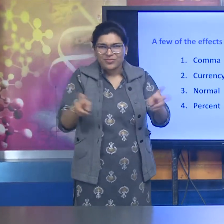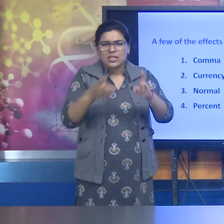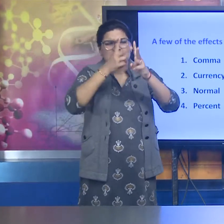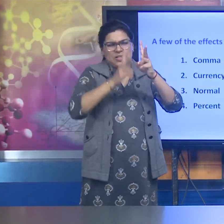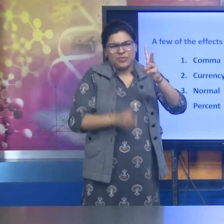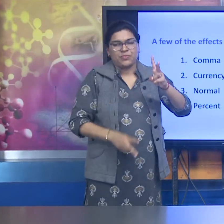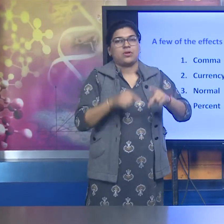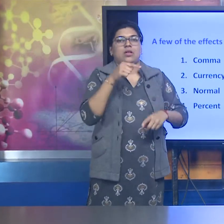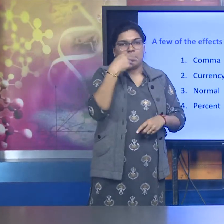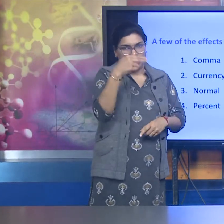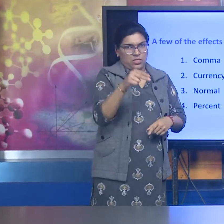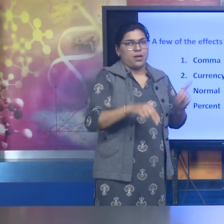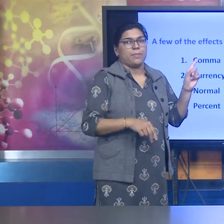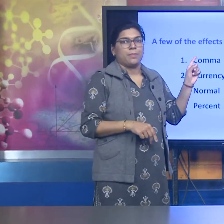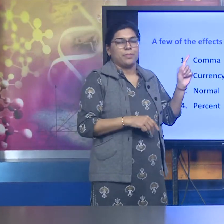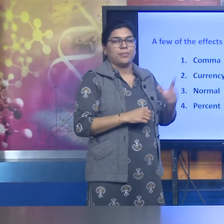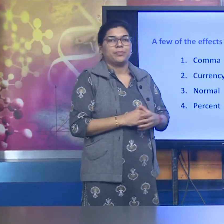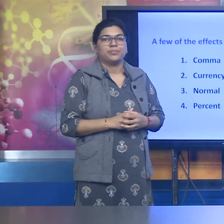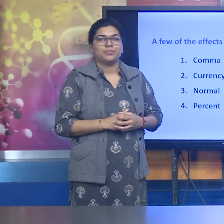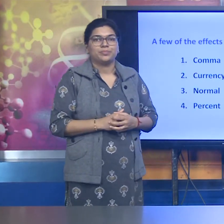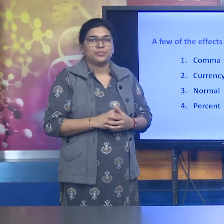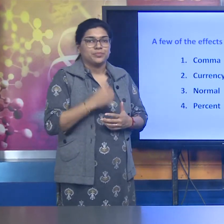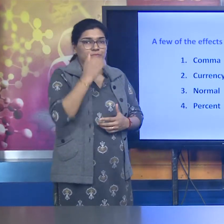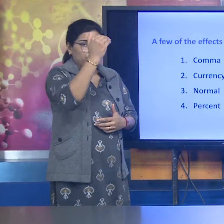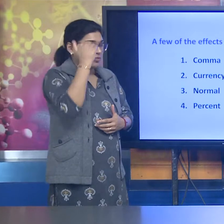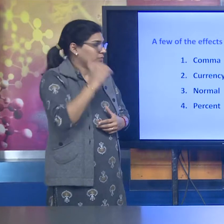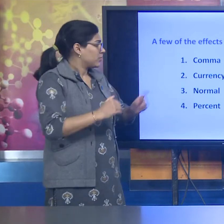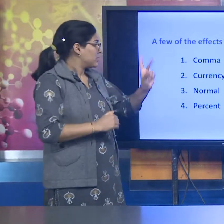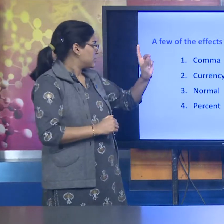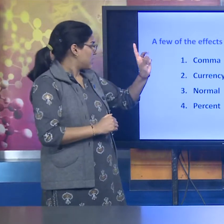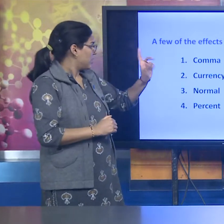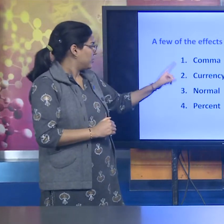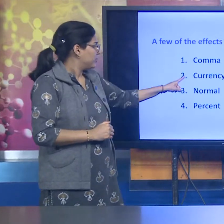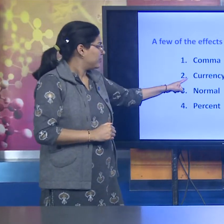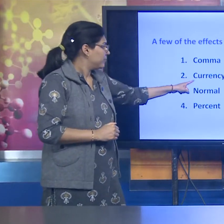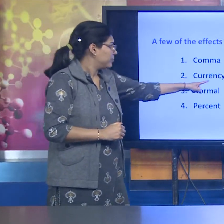Comma. There are different types of commas.